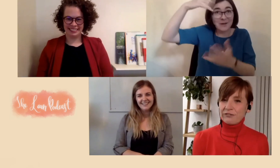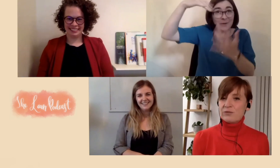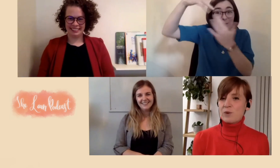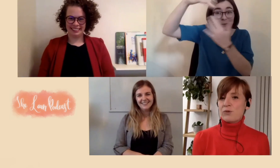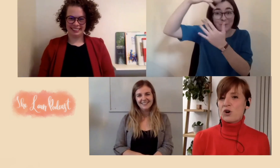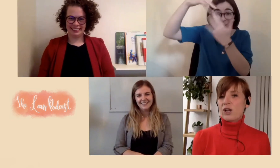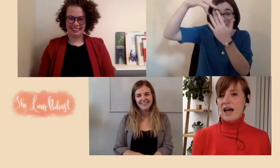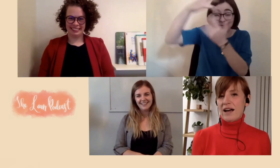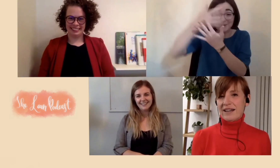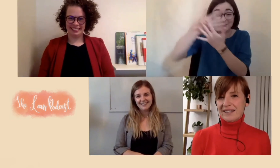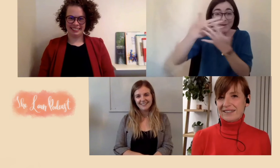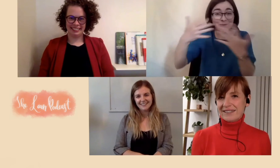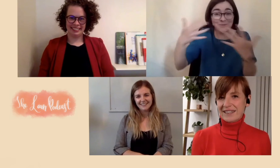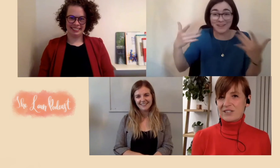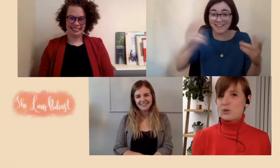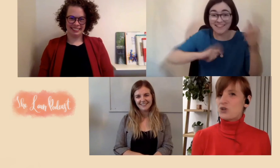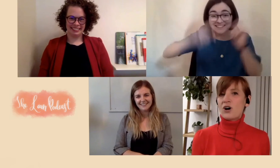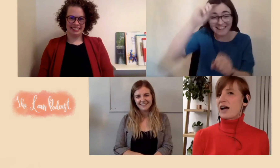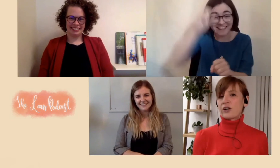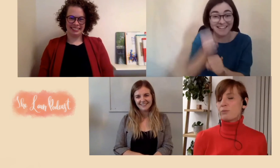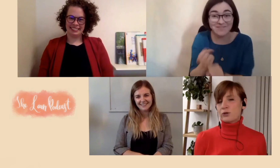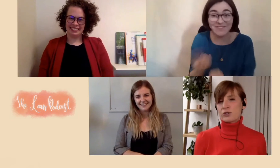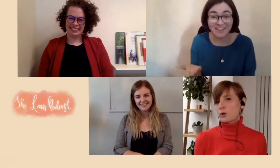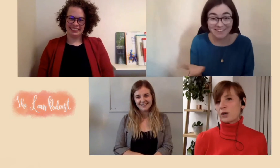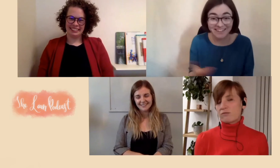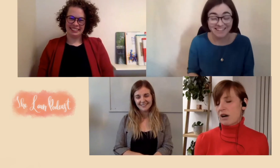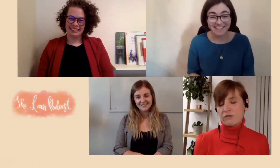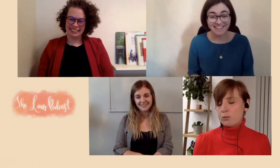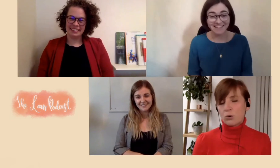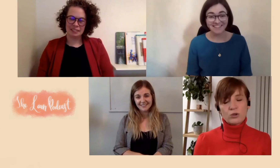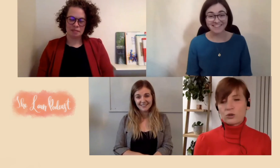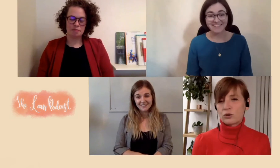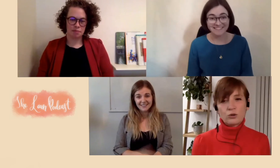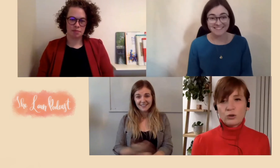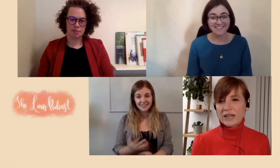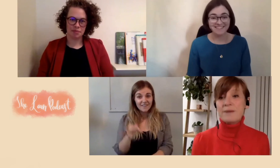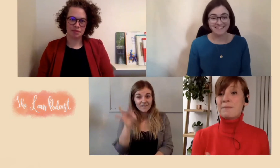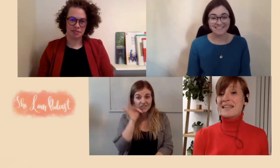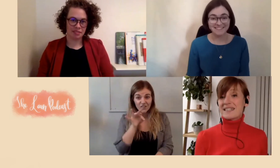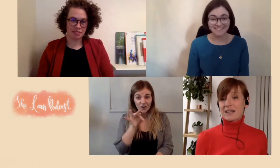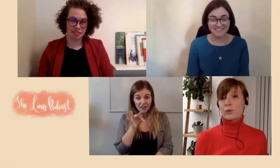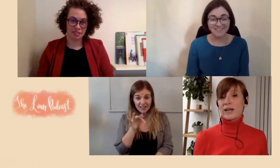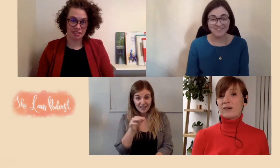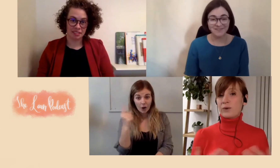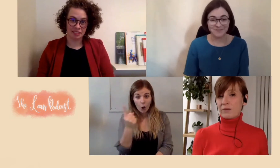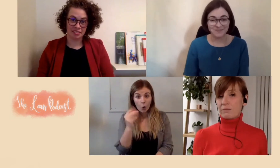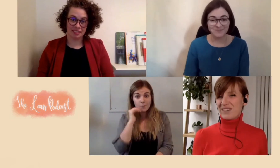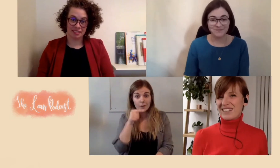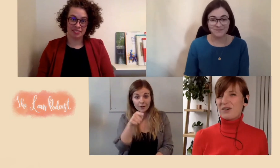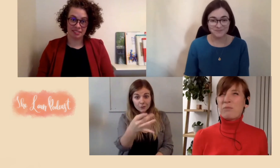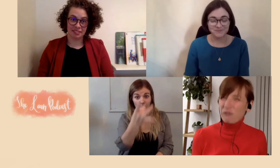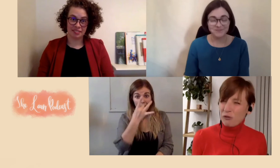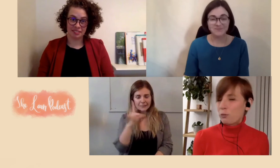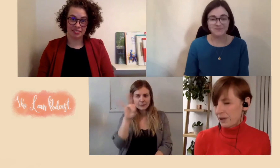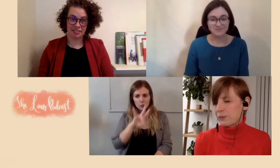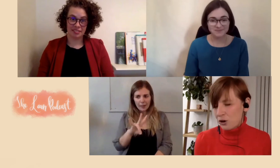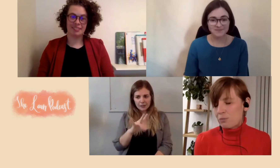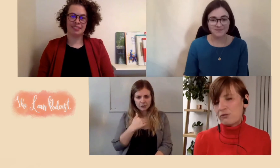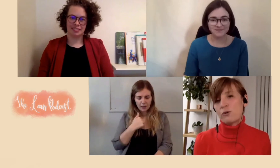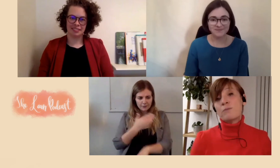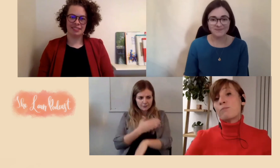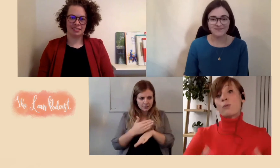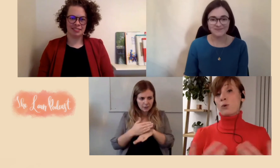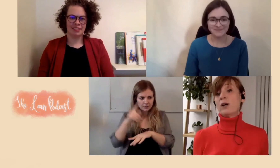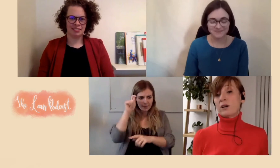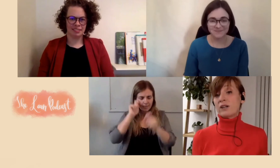really thought about this, and I thought, God, there's more and more, and that's not the transition from work to home. That's the actual